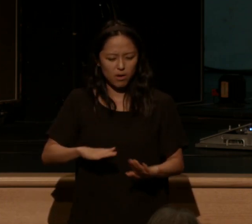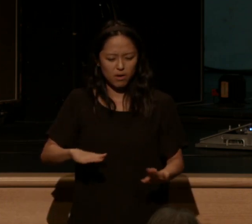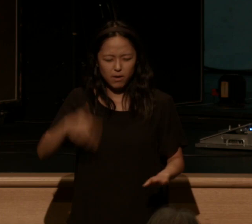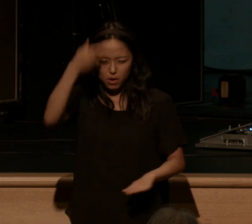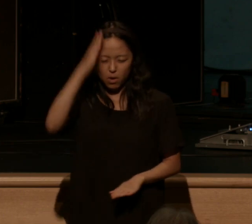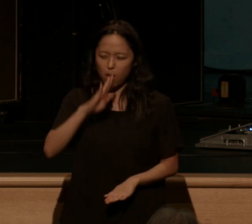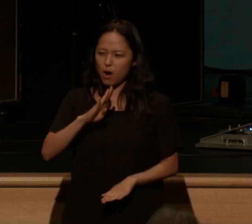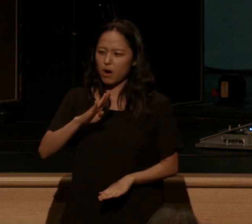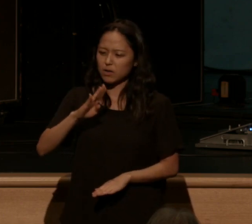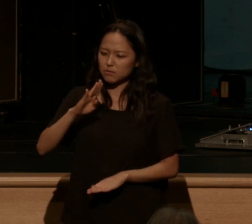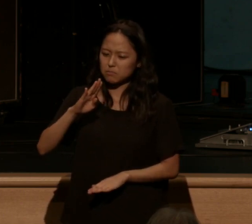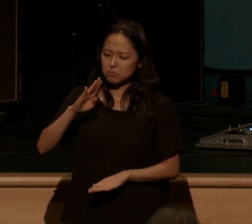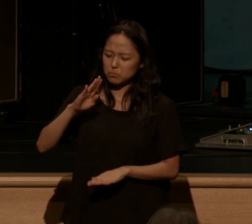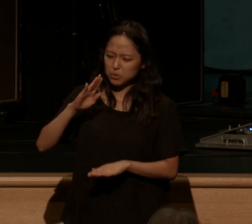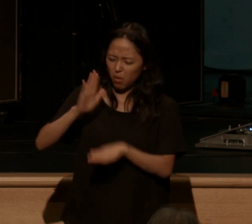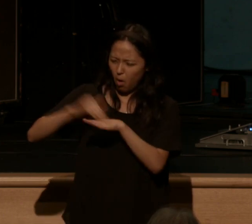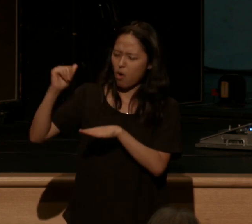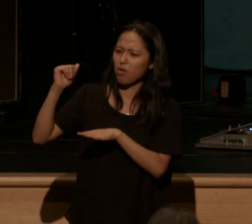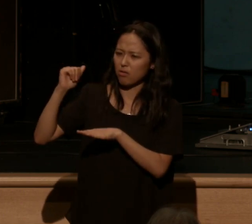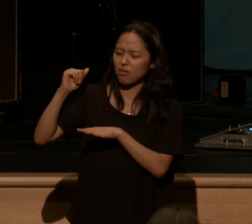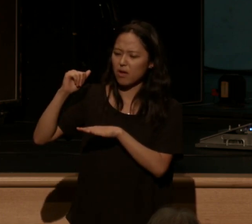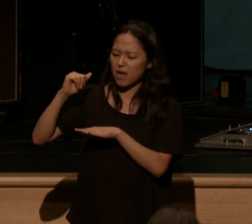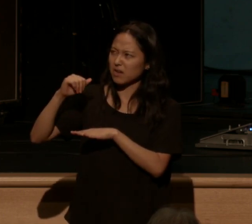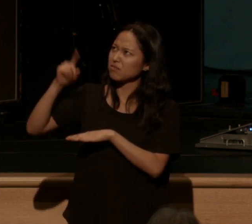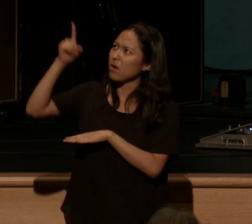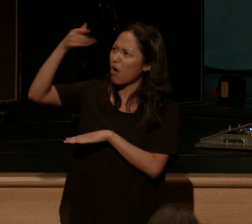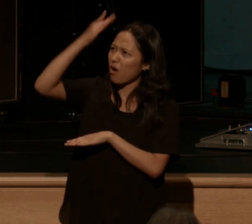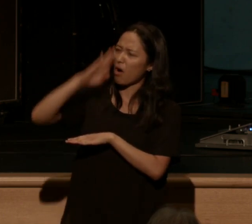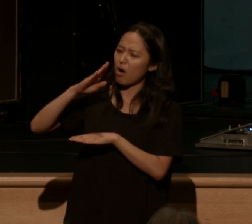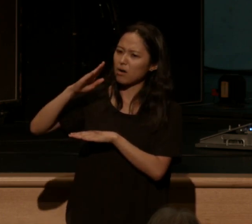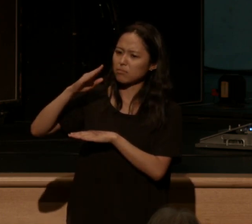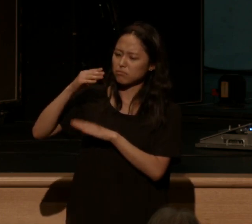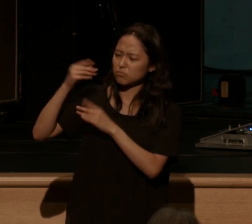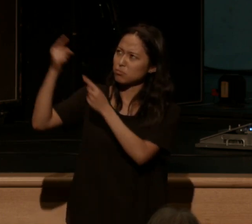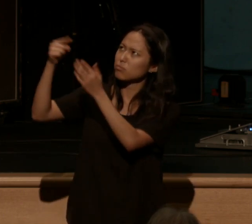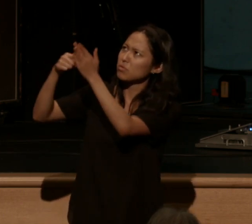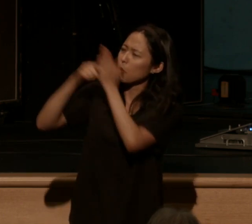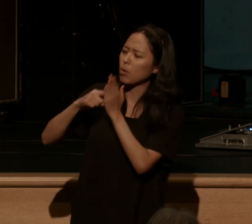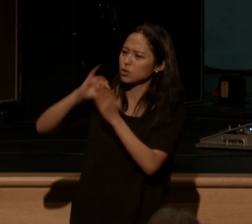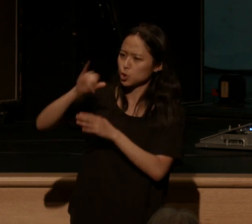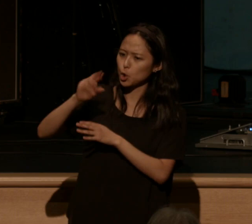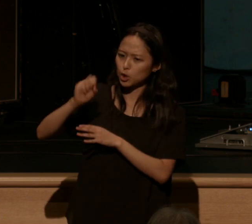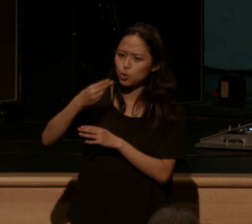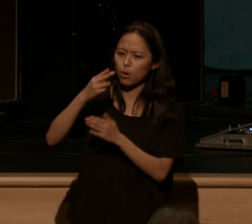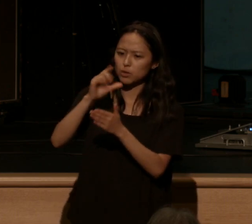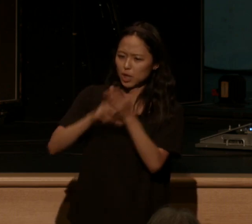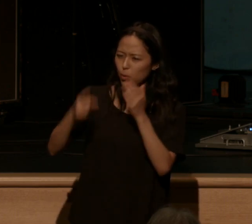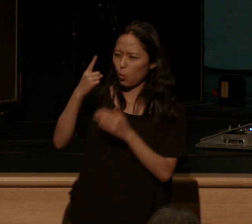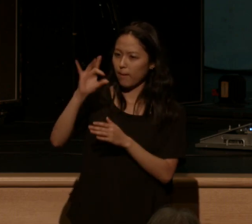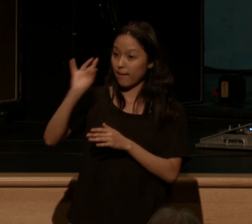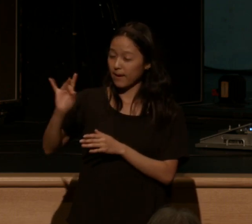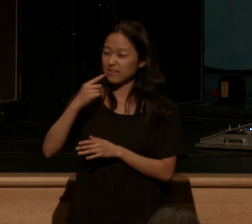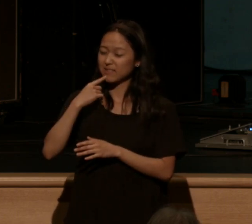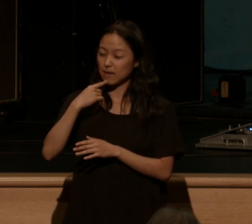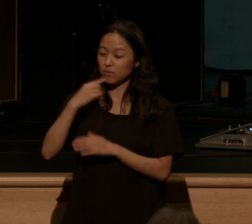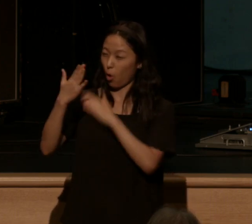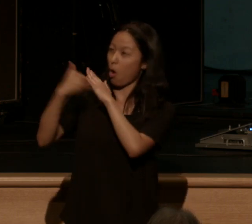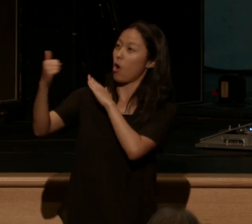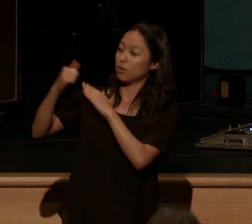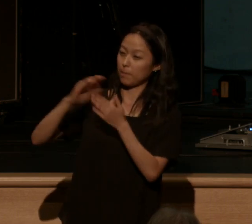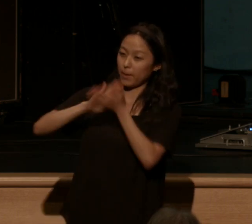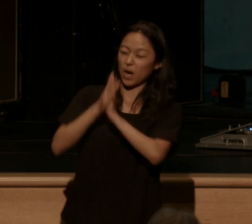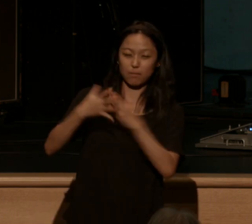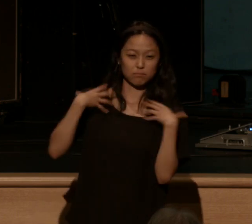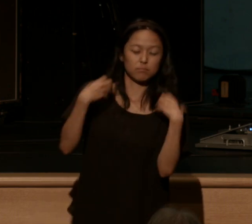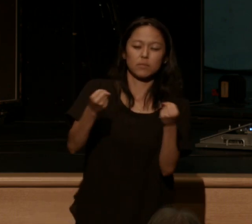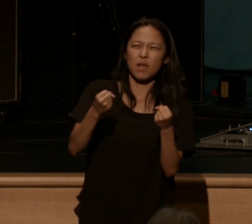was speaking and asking him to. He gave the prophetic word from Joshua 1:8 that he is calling us to be strong and courageous. It's so amazing for me to think about that